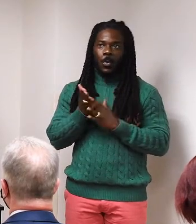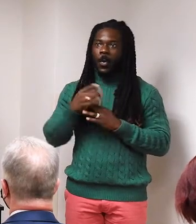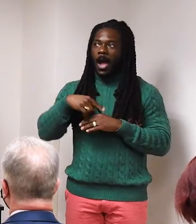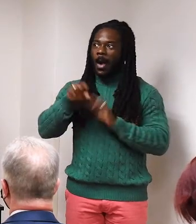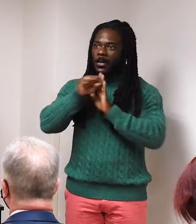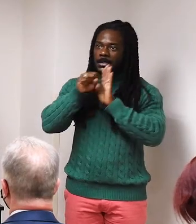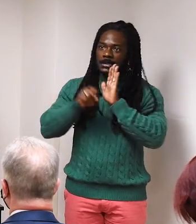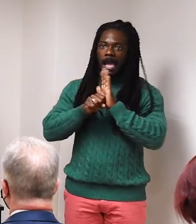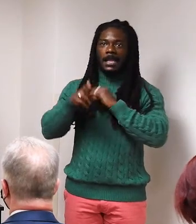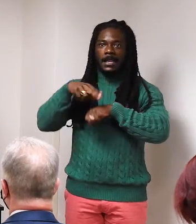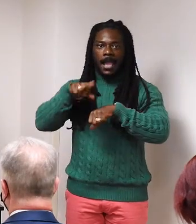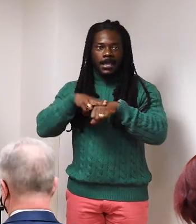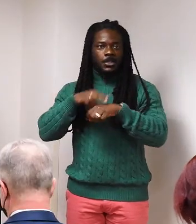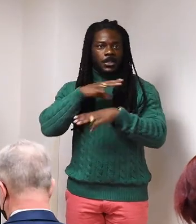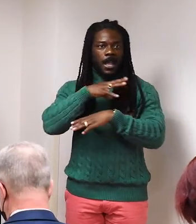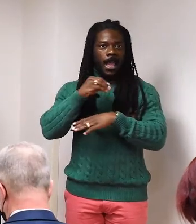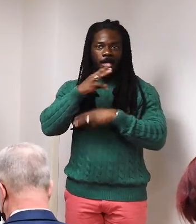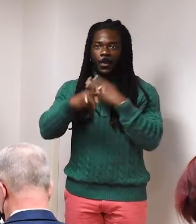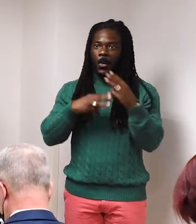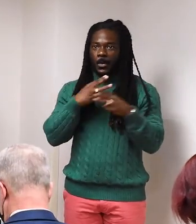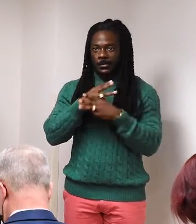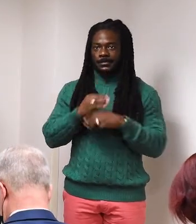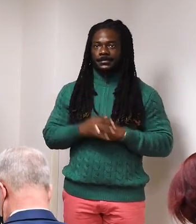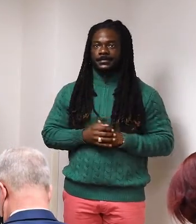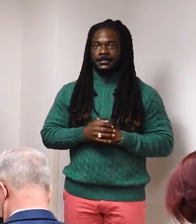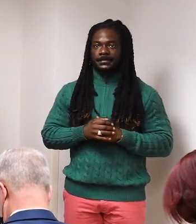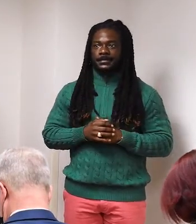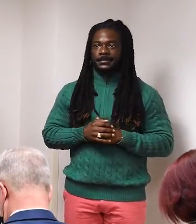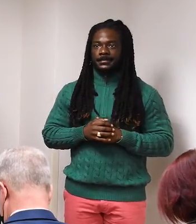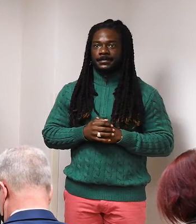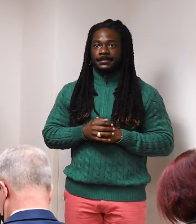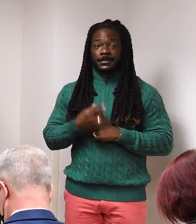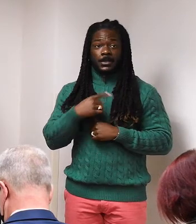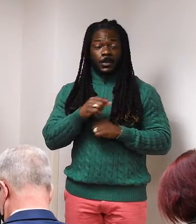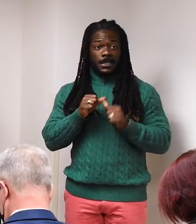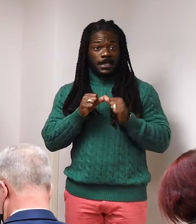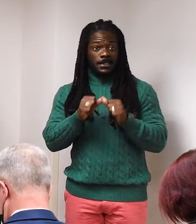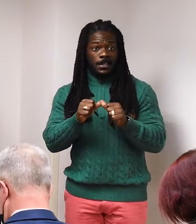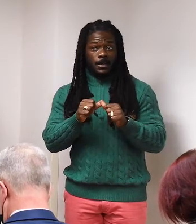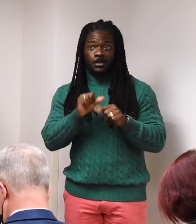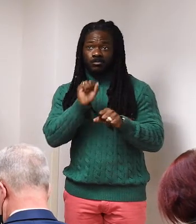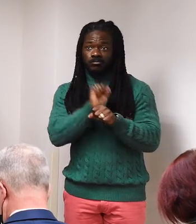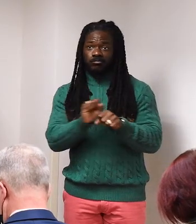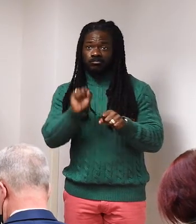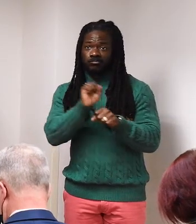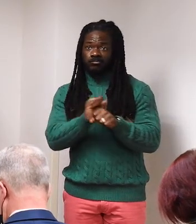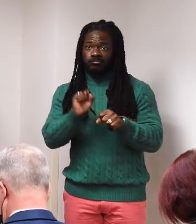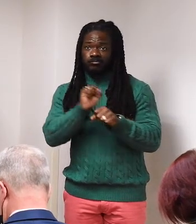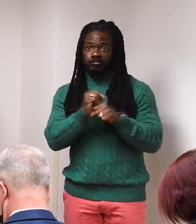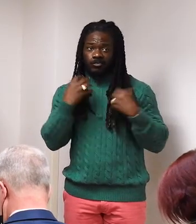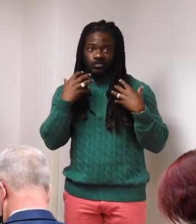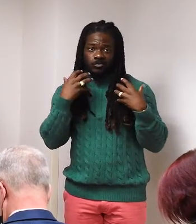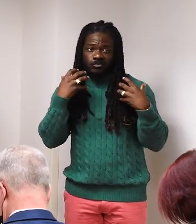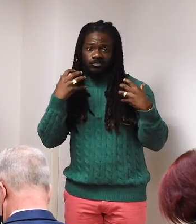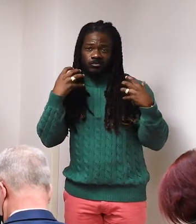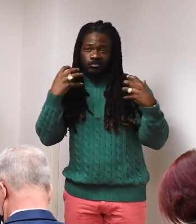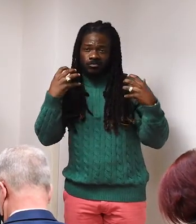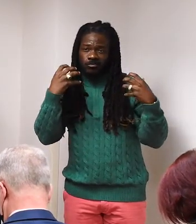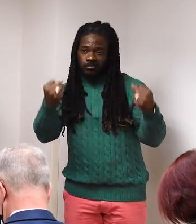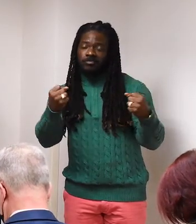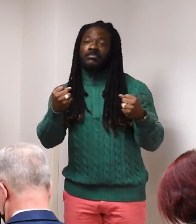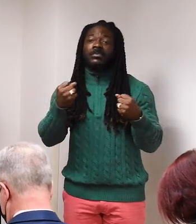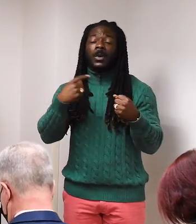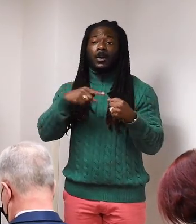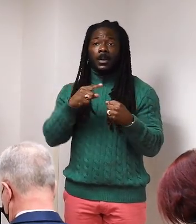our nation, and our world. As we continue on this road to recovery,